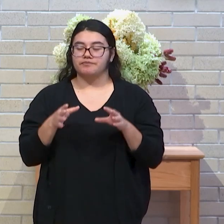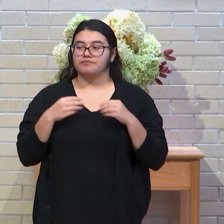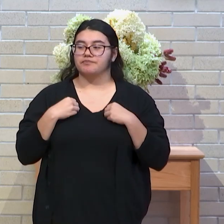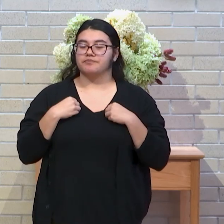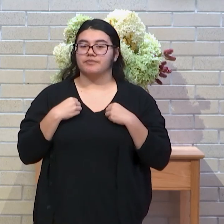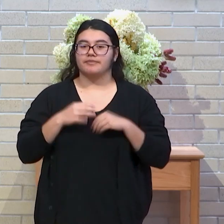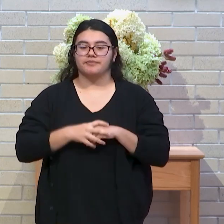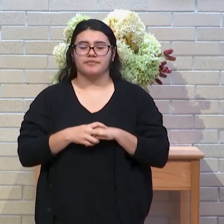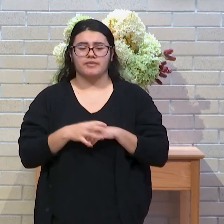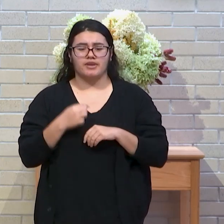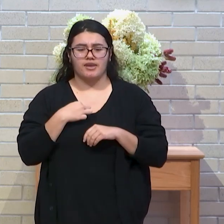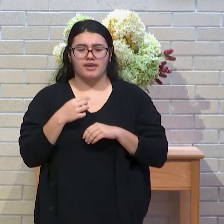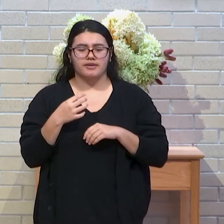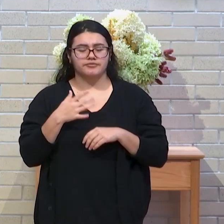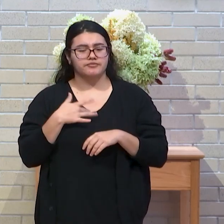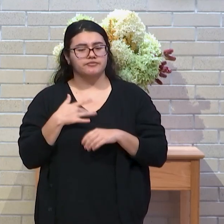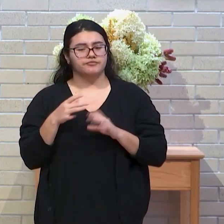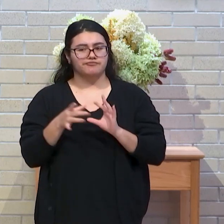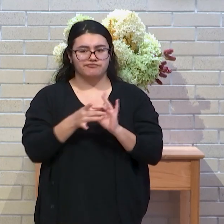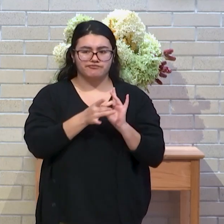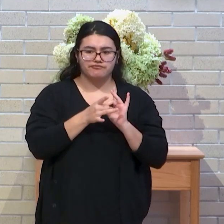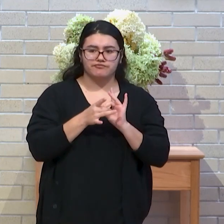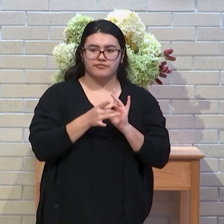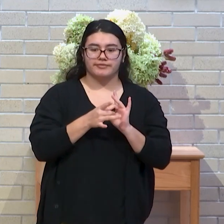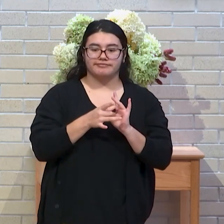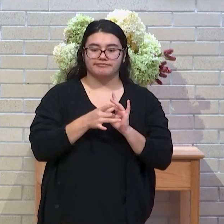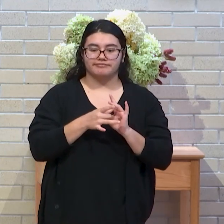feel much more connected to the land.